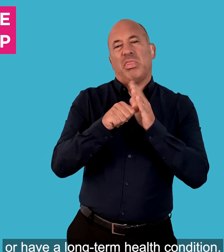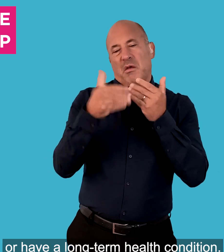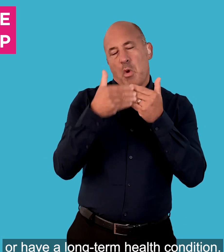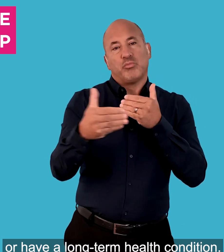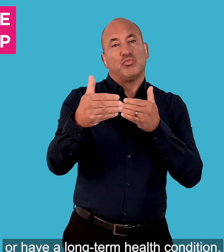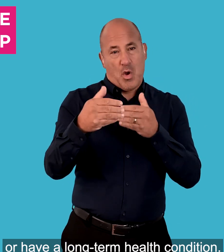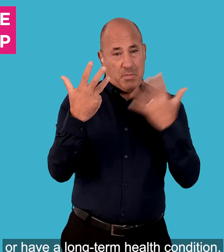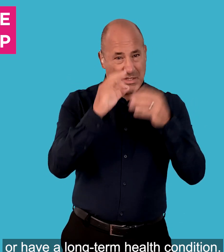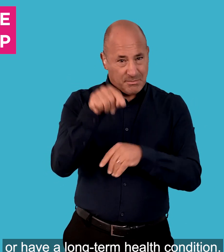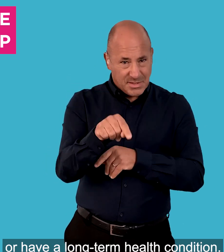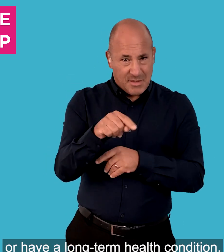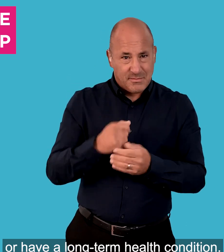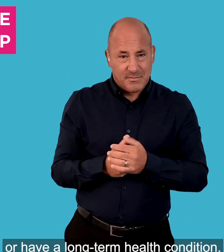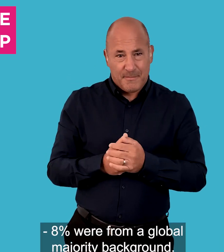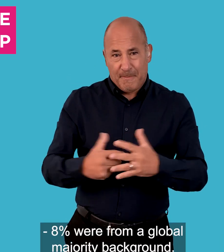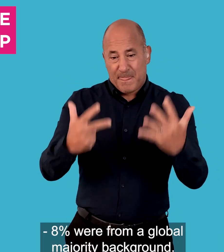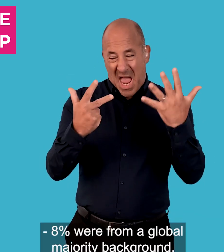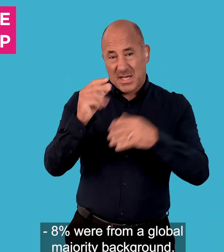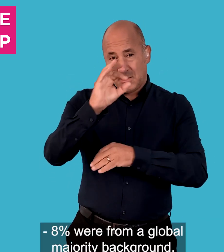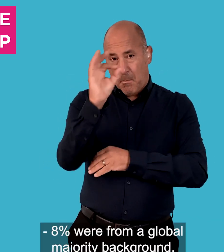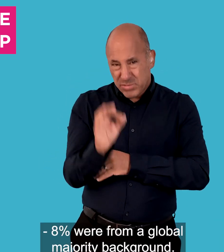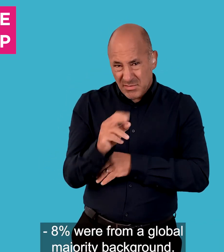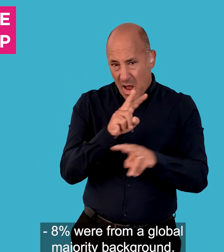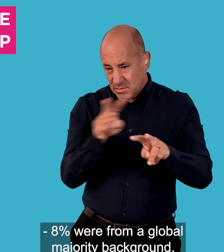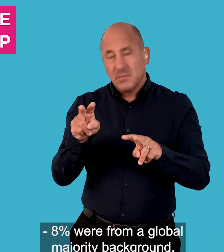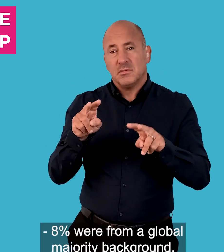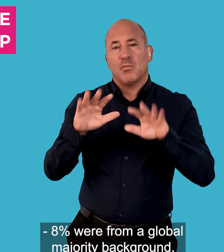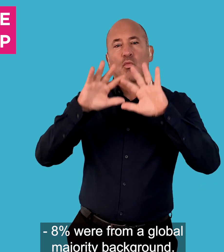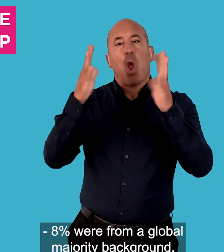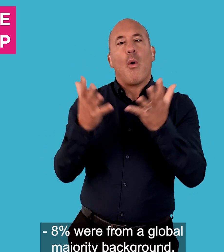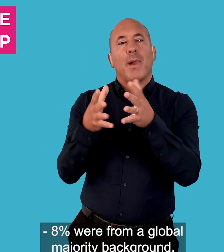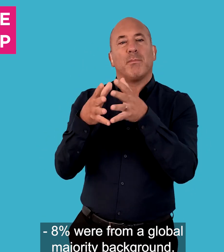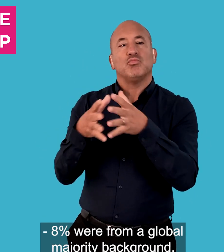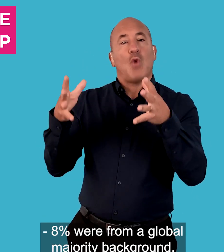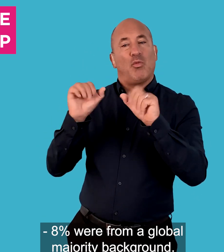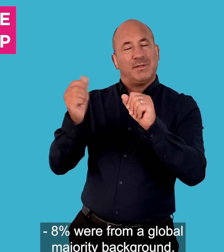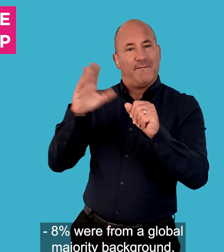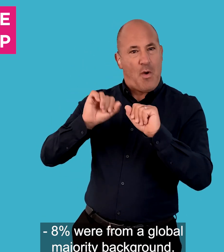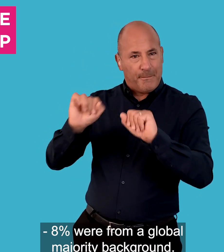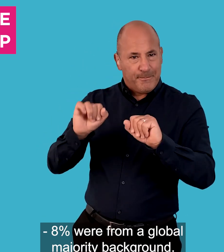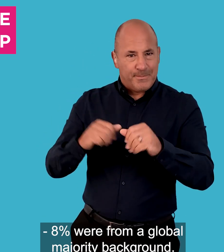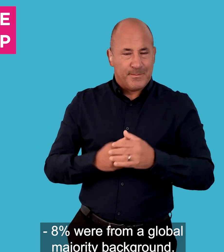or have a long-term health condition. 8% were from a global majority background.